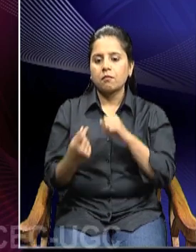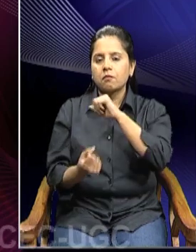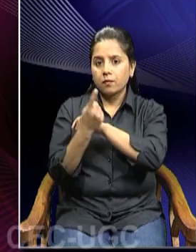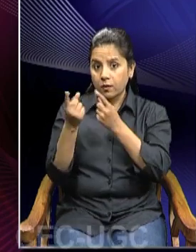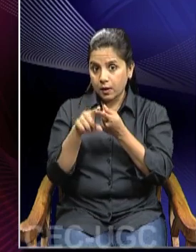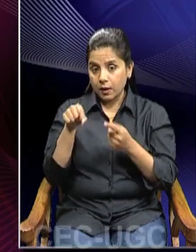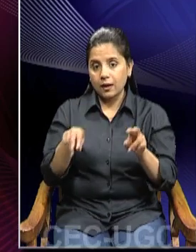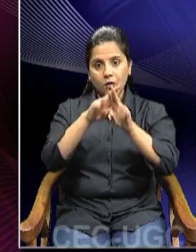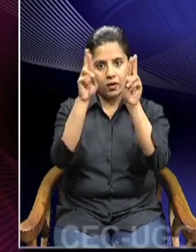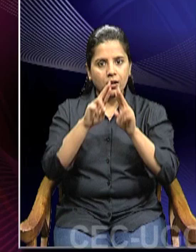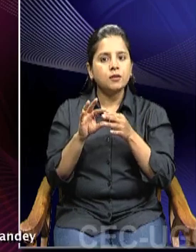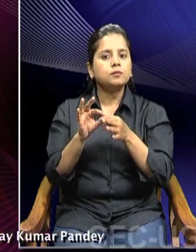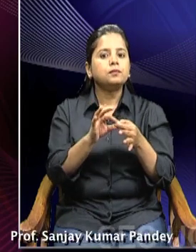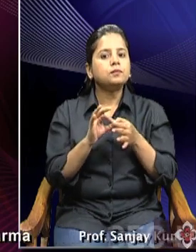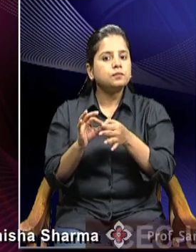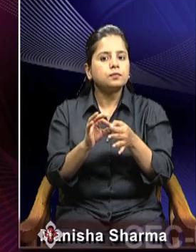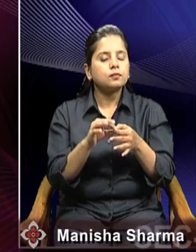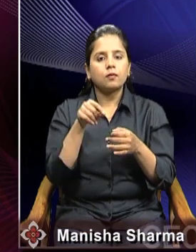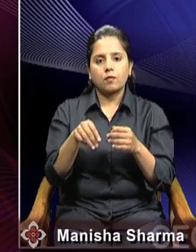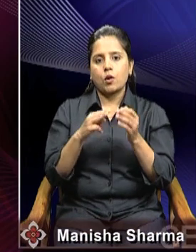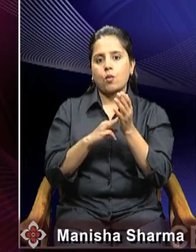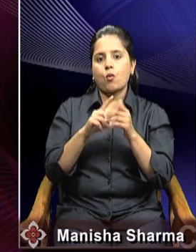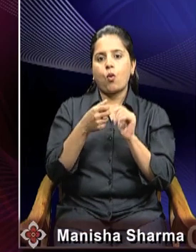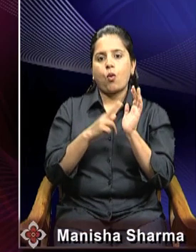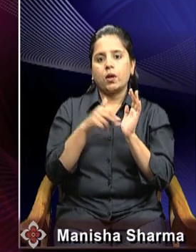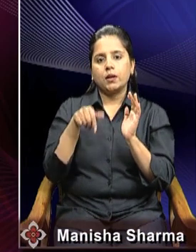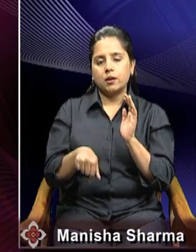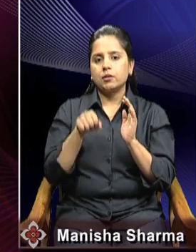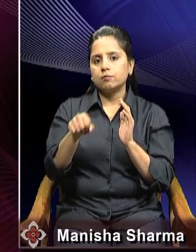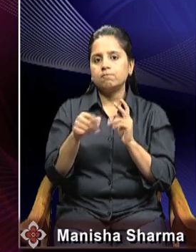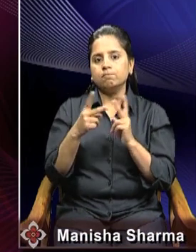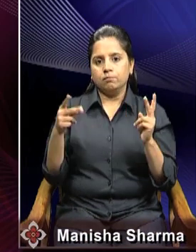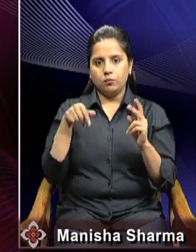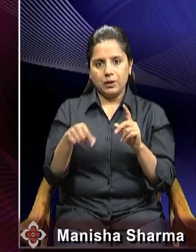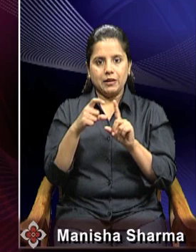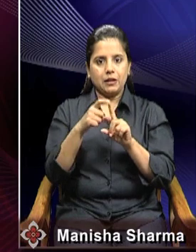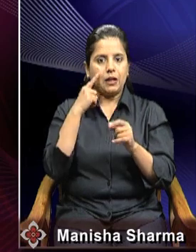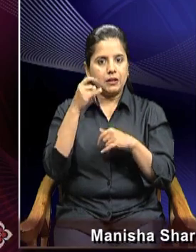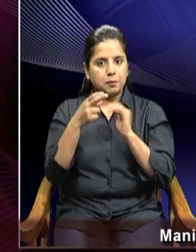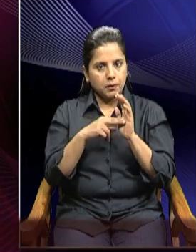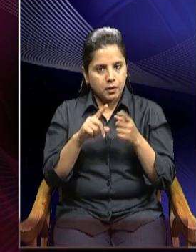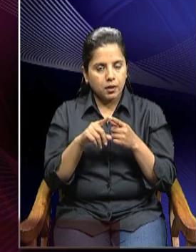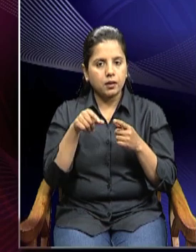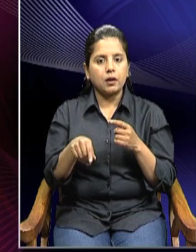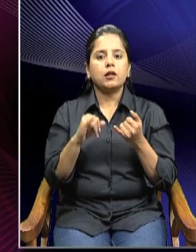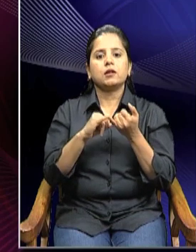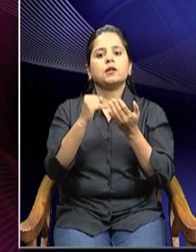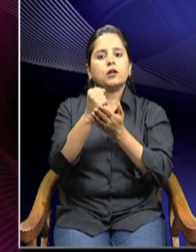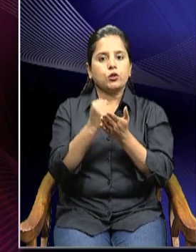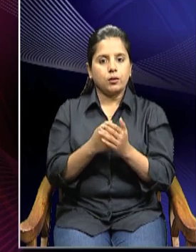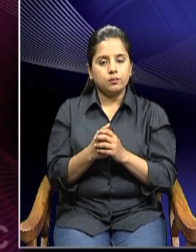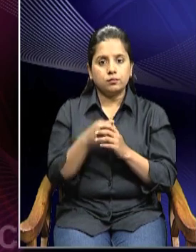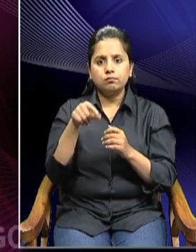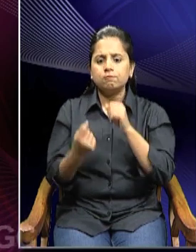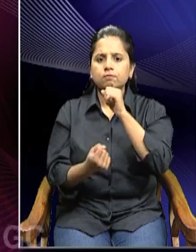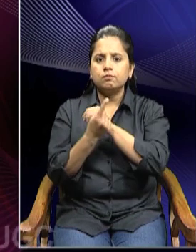of international relations as a modern discipline, as a modern subject. Now, the